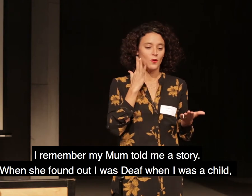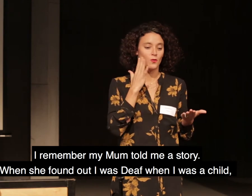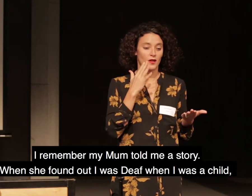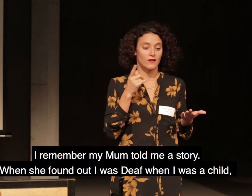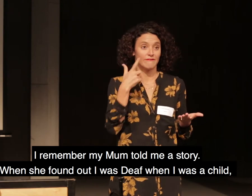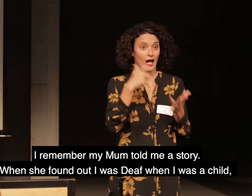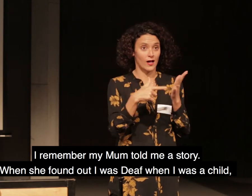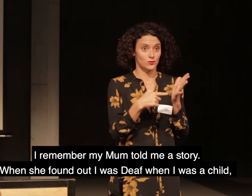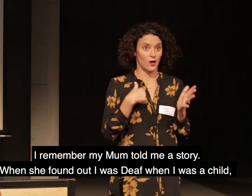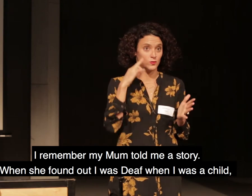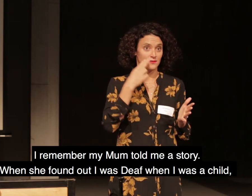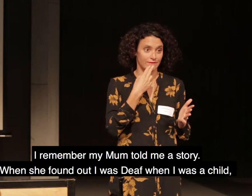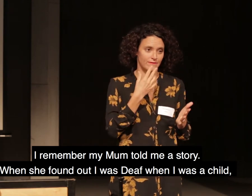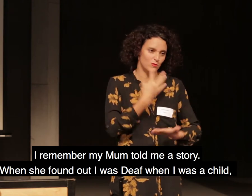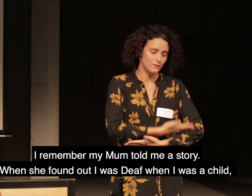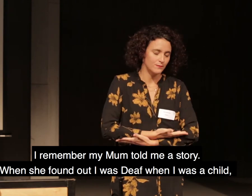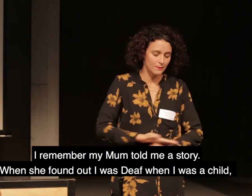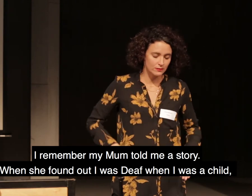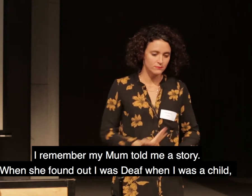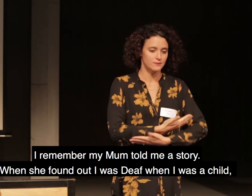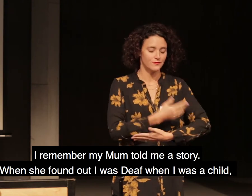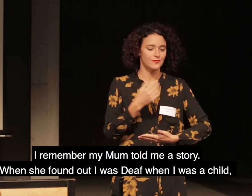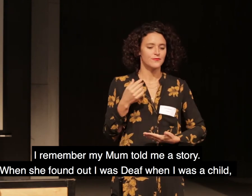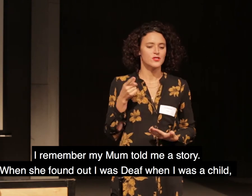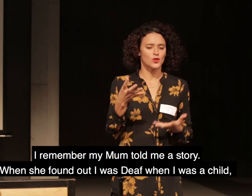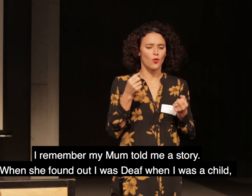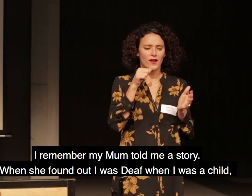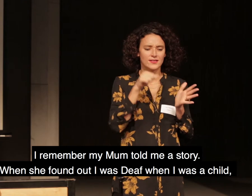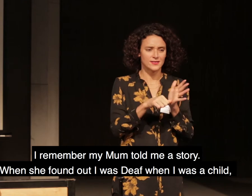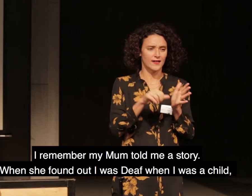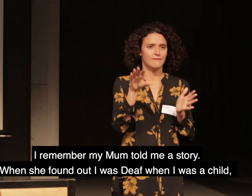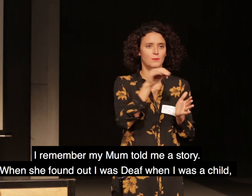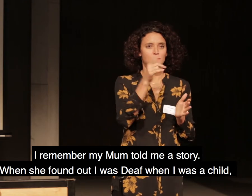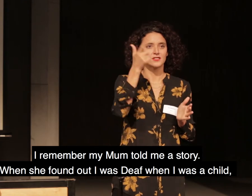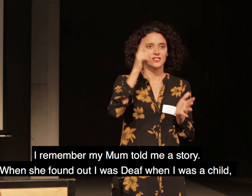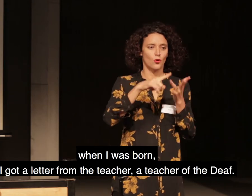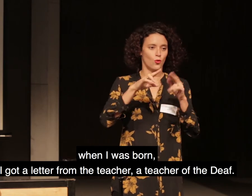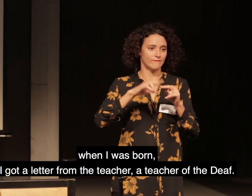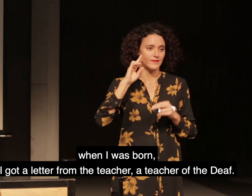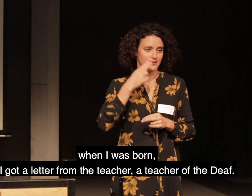story. When she found out I was deaf when I was a child, when I was born,